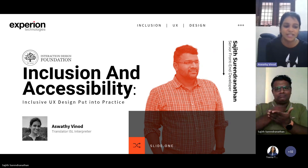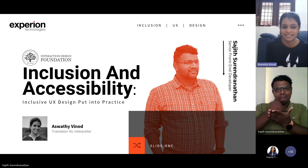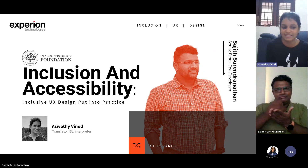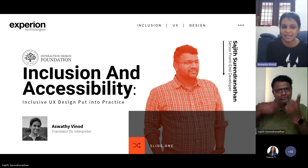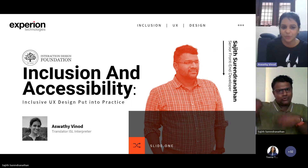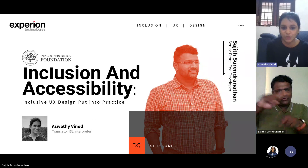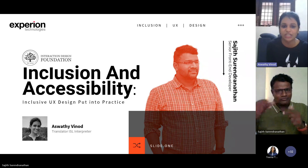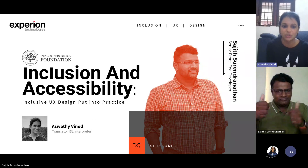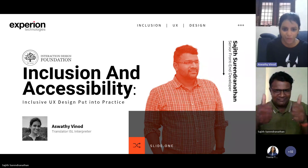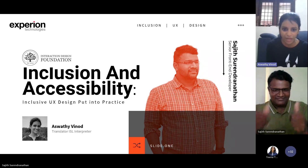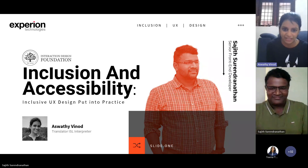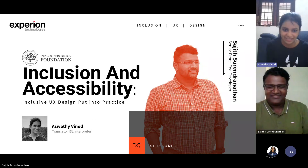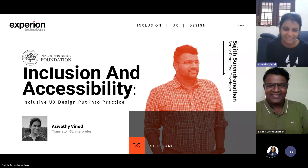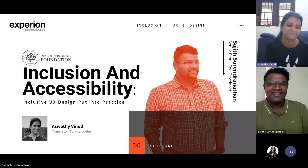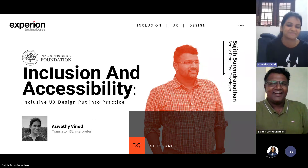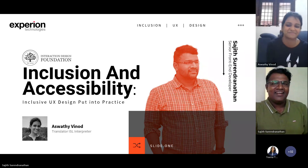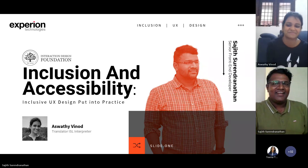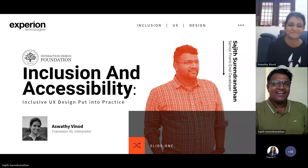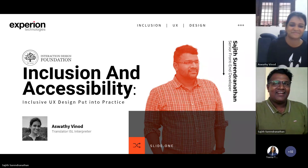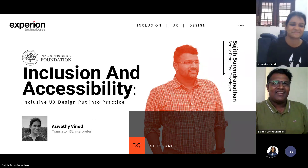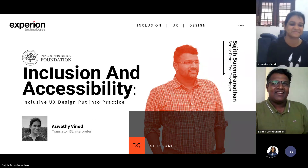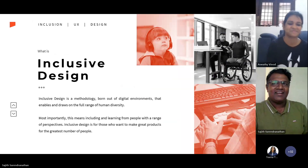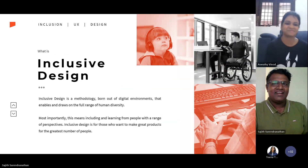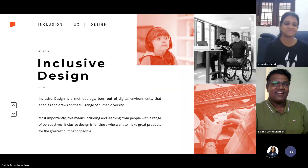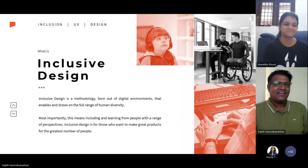inclusive UX design put into practice.